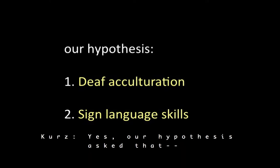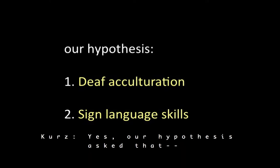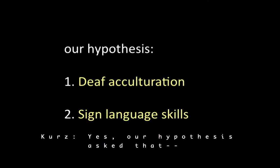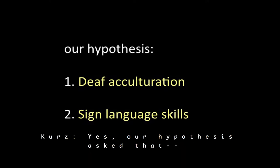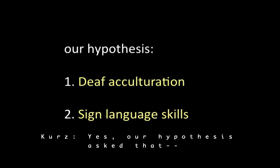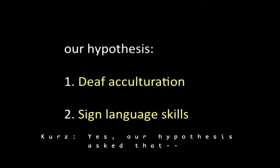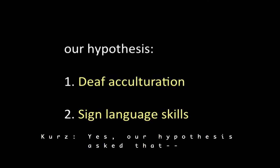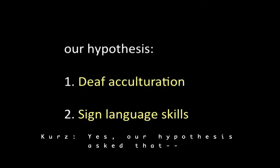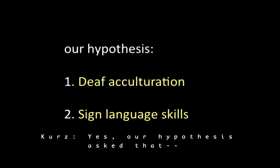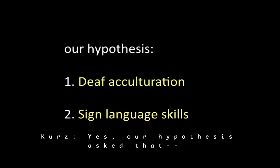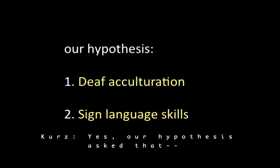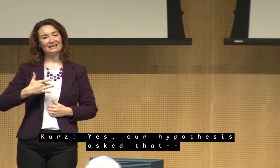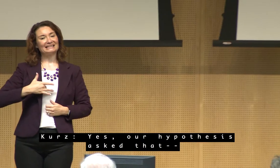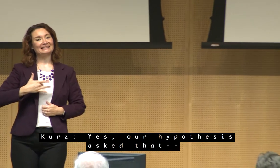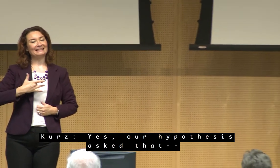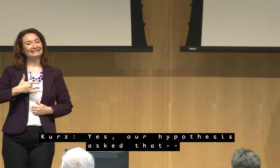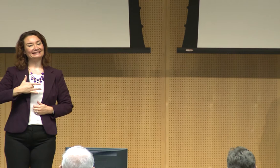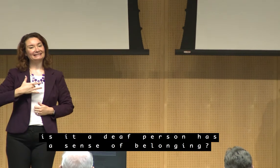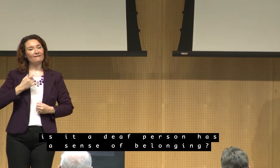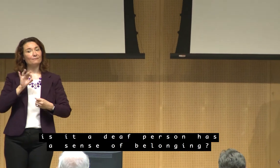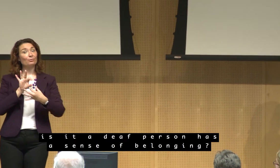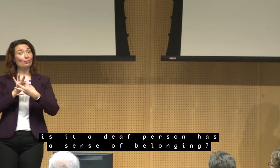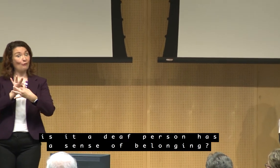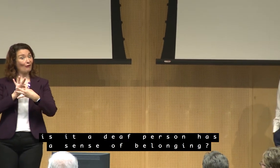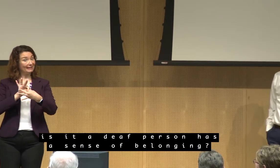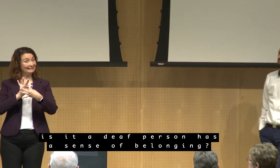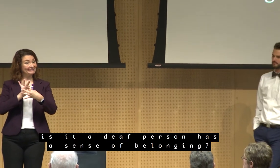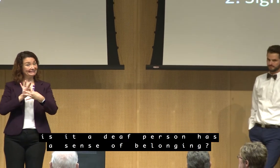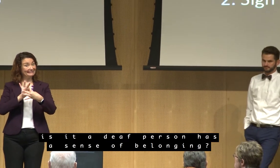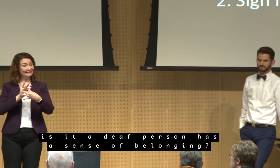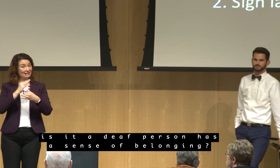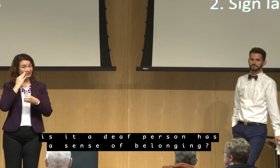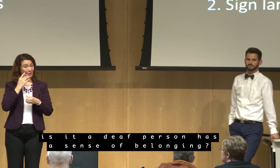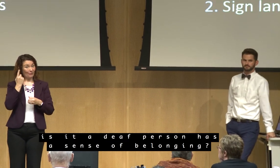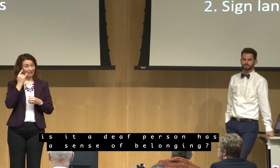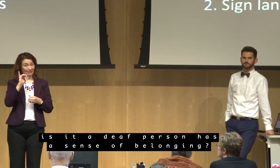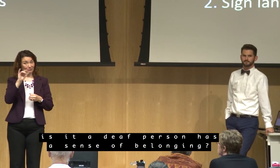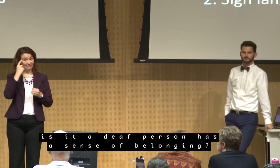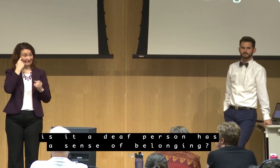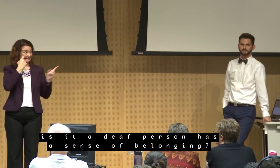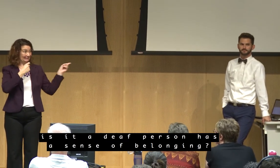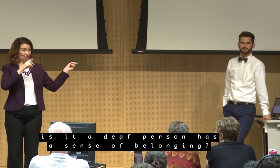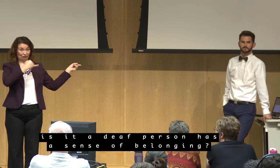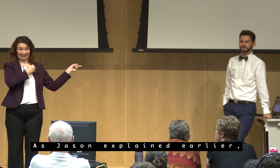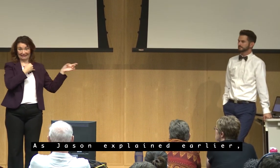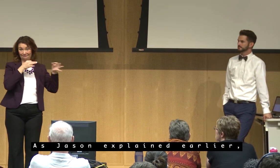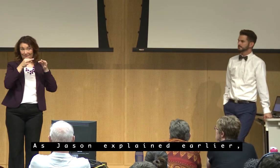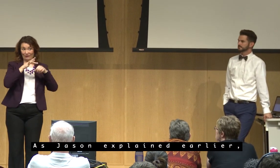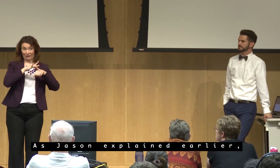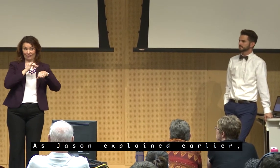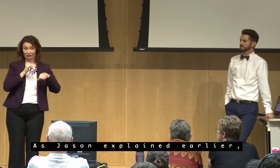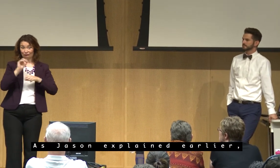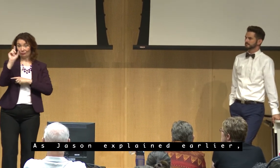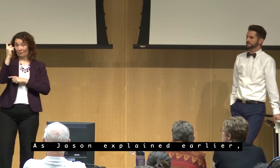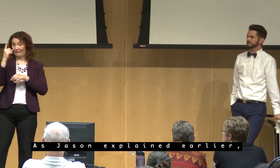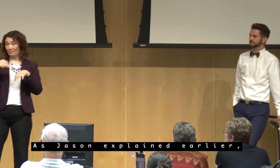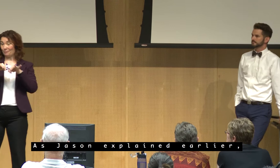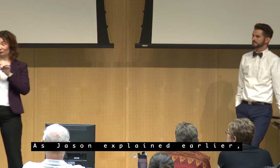asked that is it a deaf person has a sense of belonging, as Jason explained